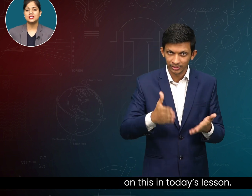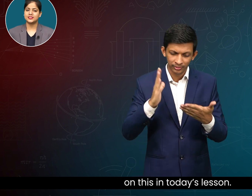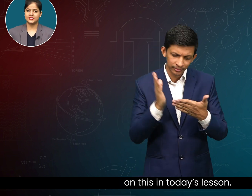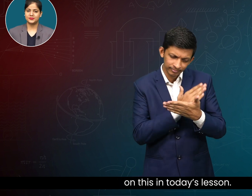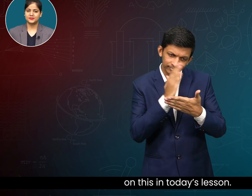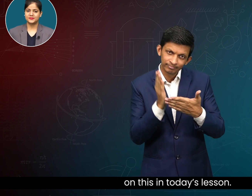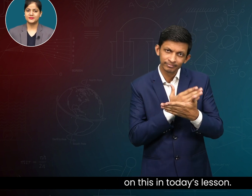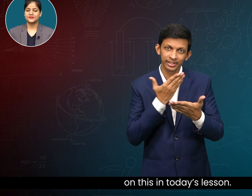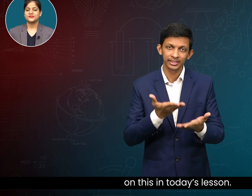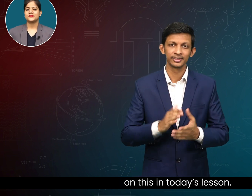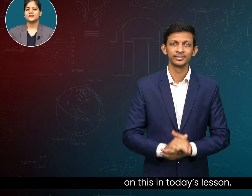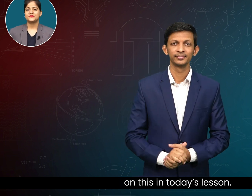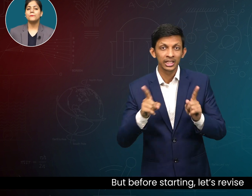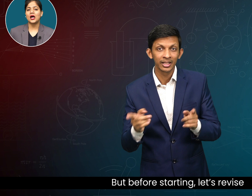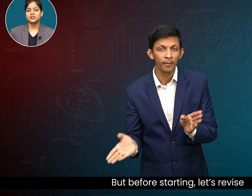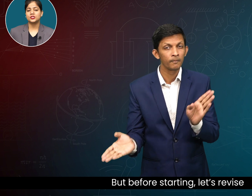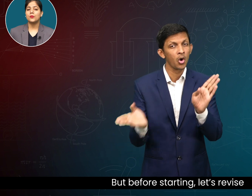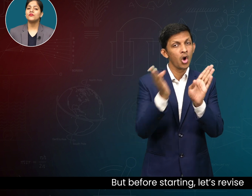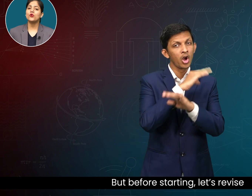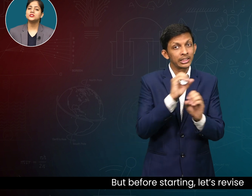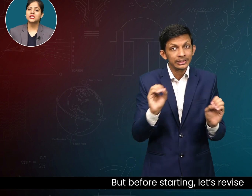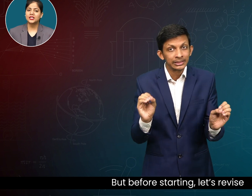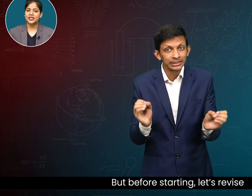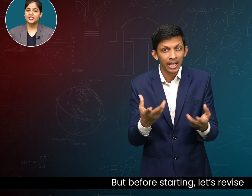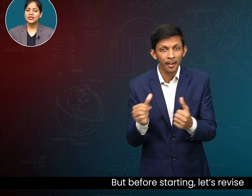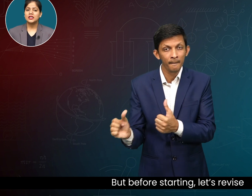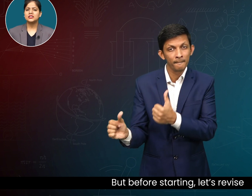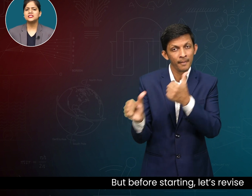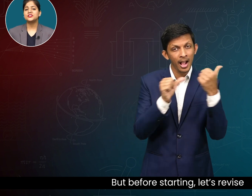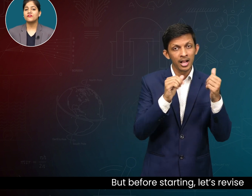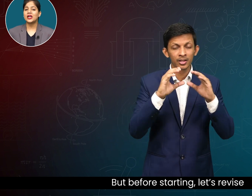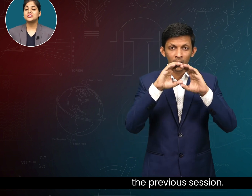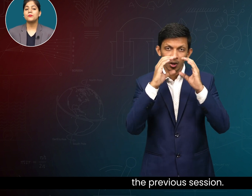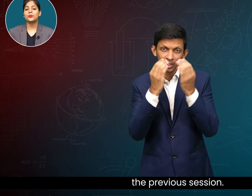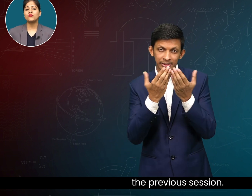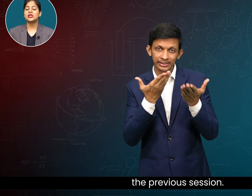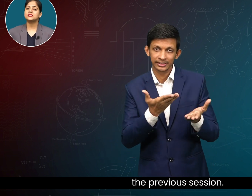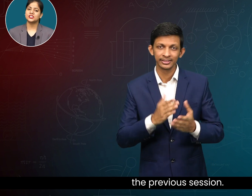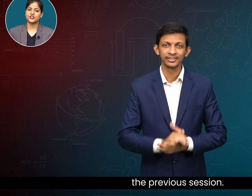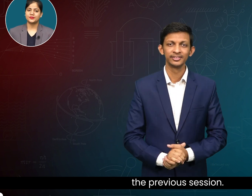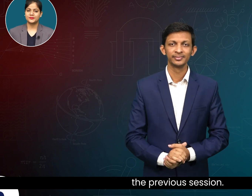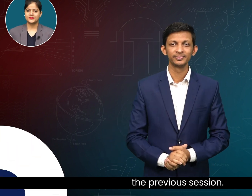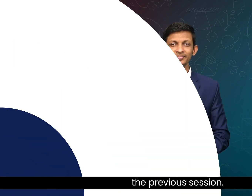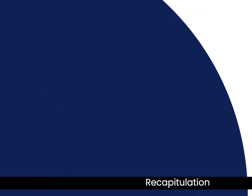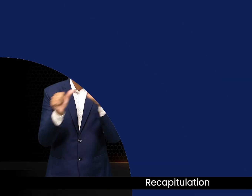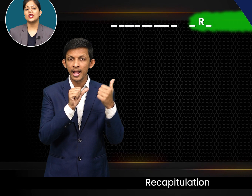today's lesson. But before starting, let's revise the previous